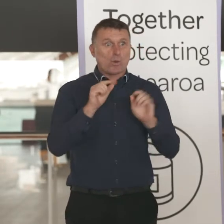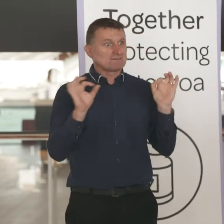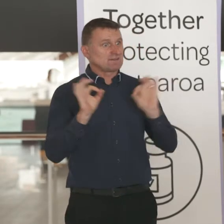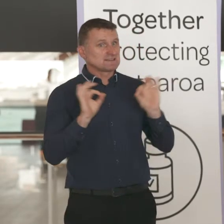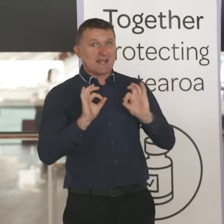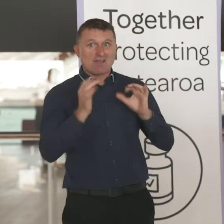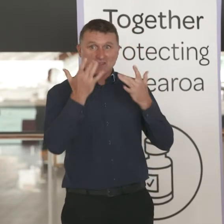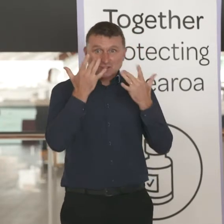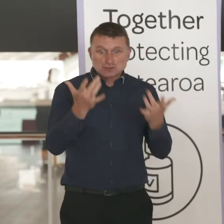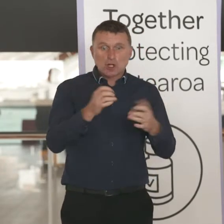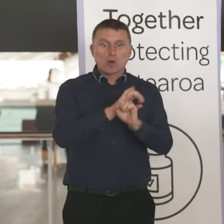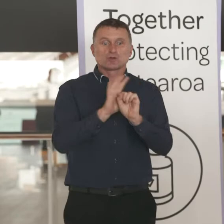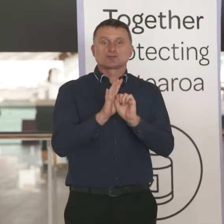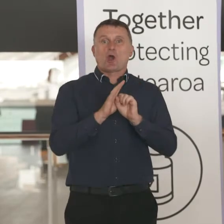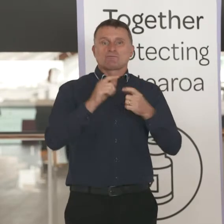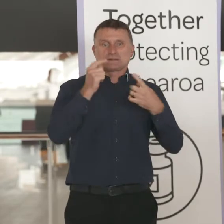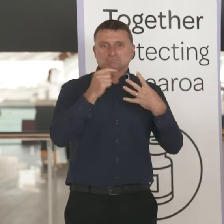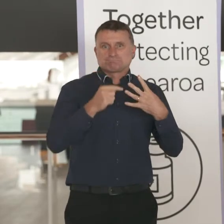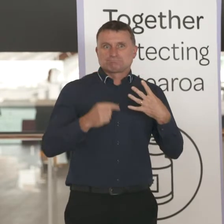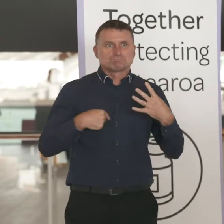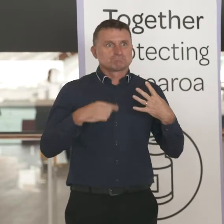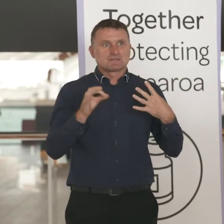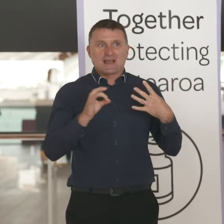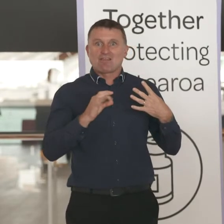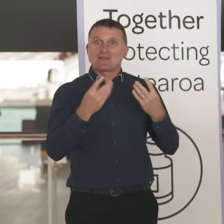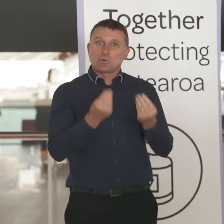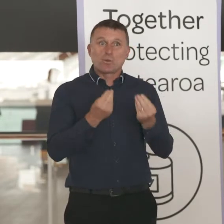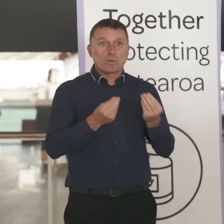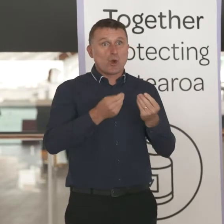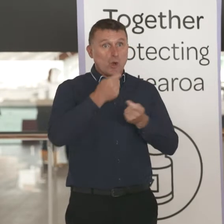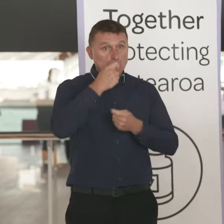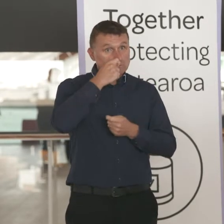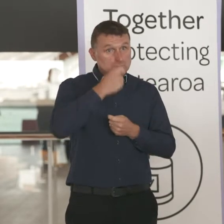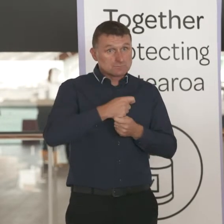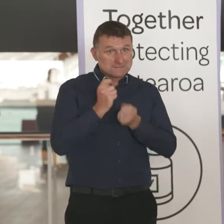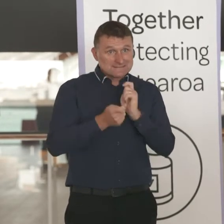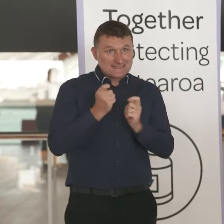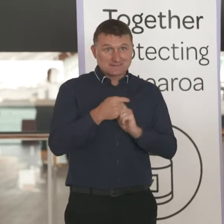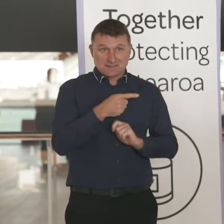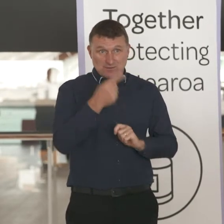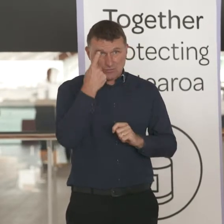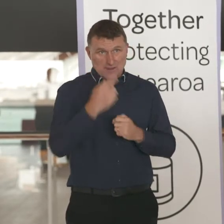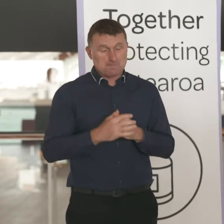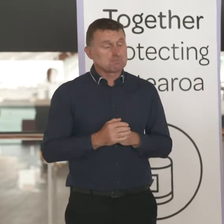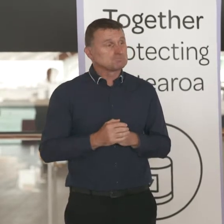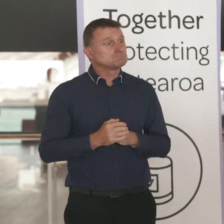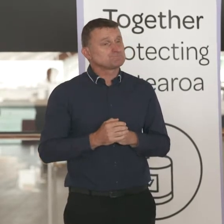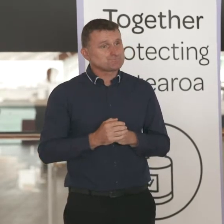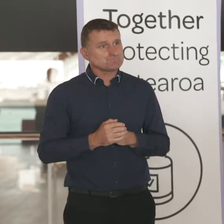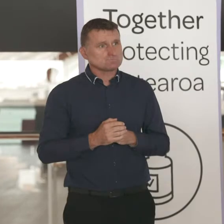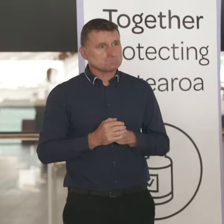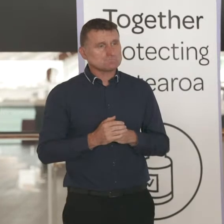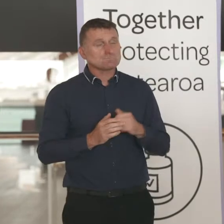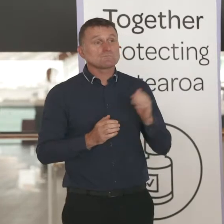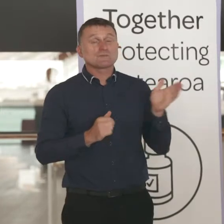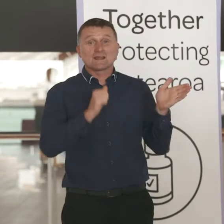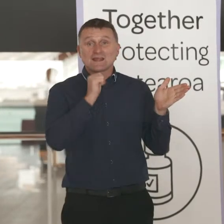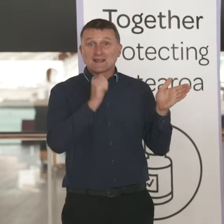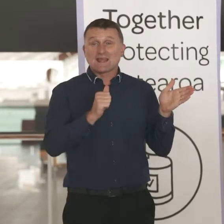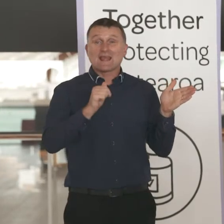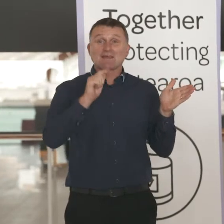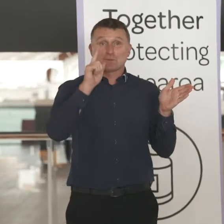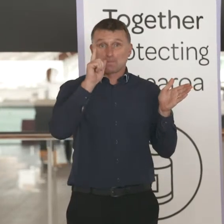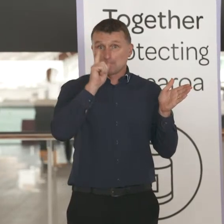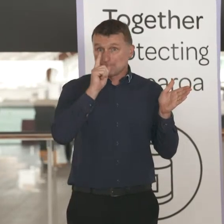this virus might be hiding? I don't think so. The only time, obviously, we're suggesting people to test asymptomatically